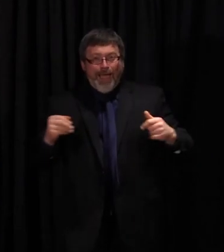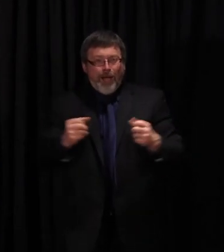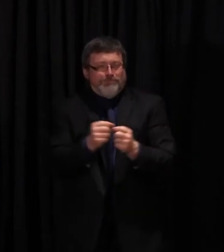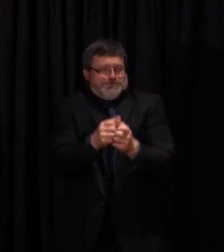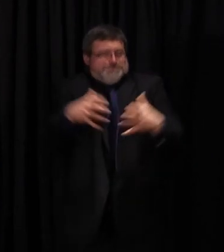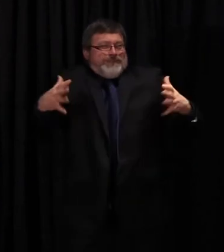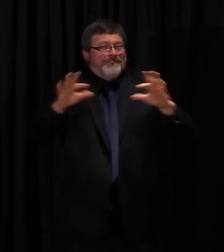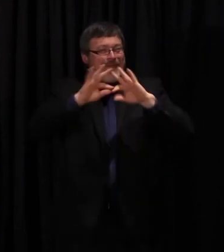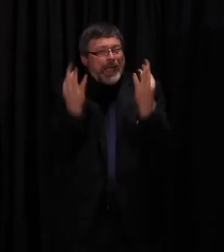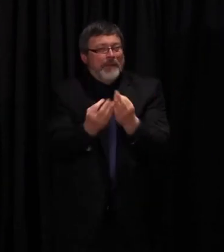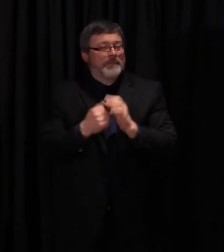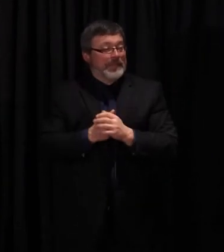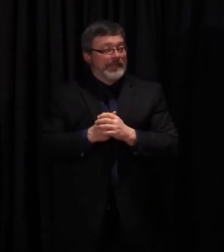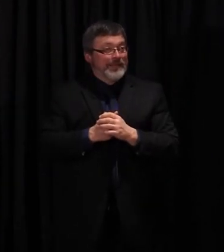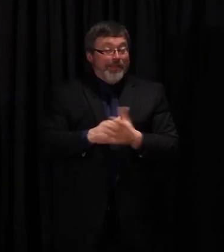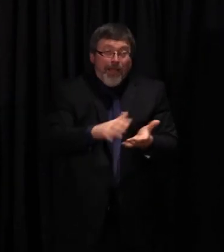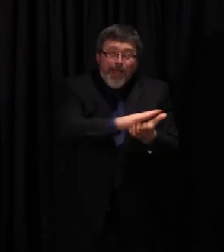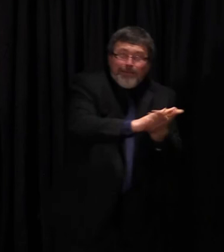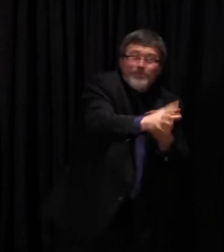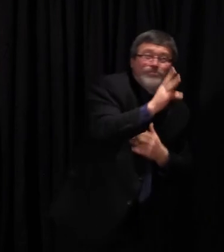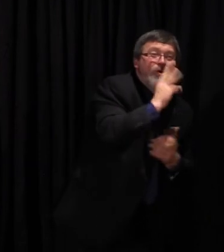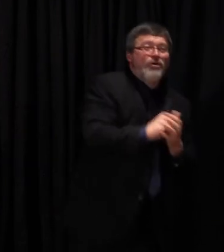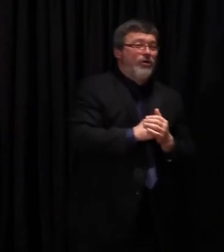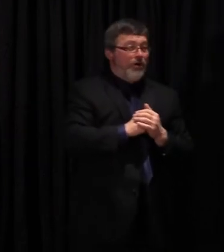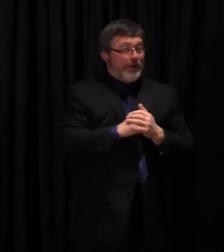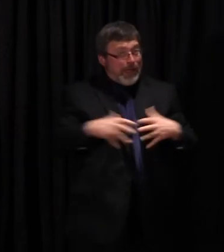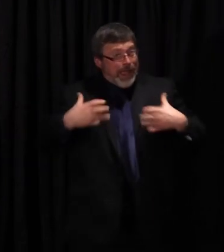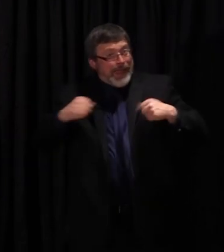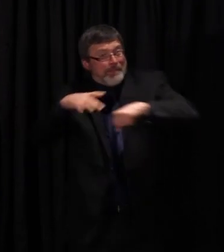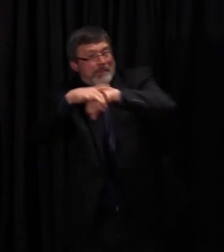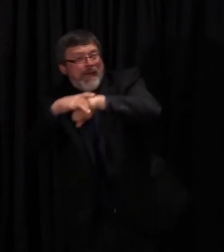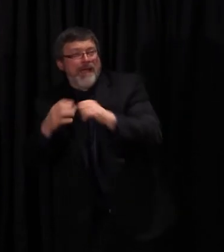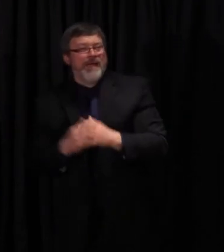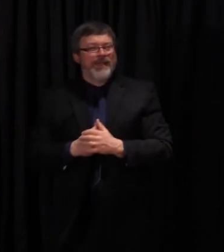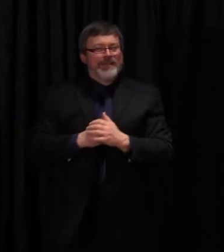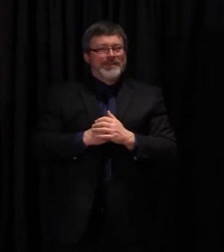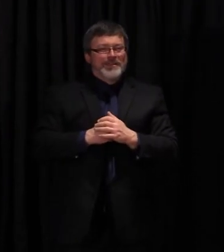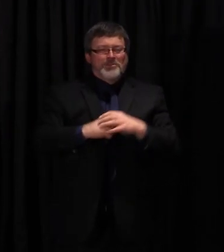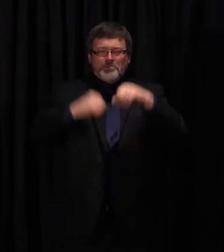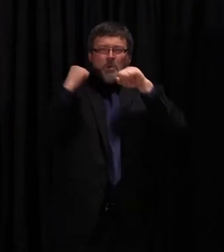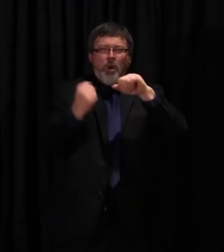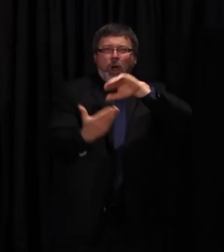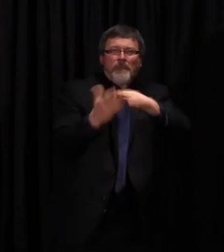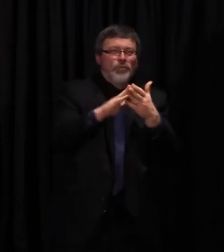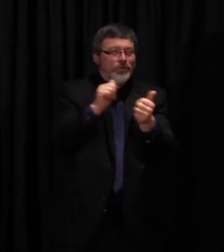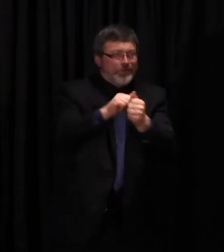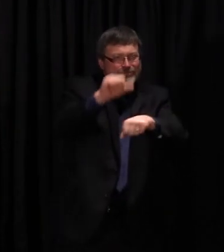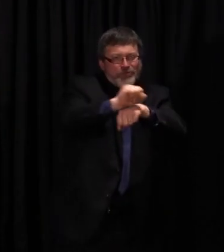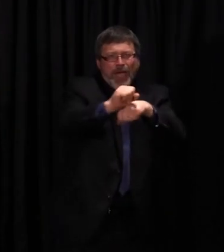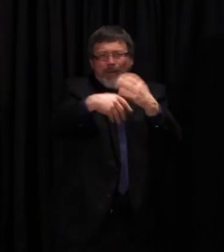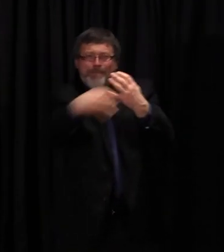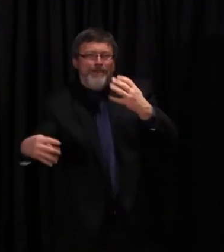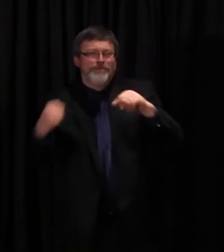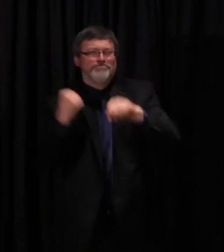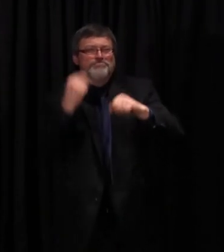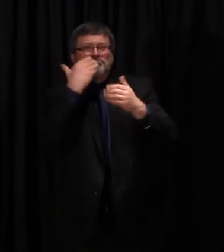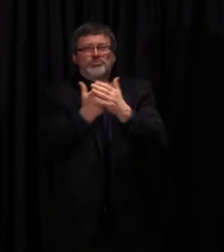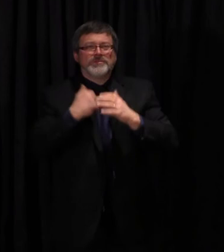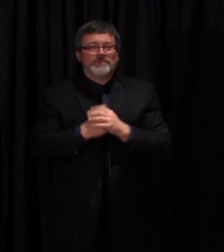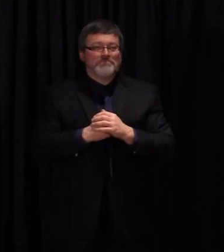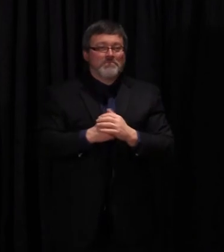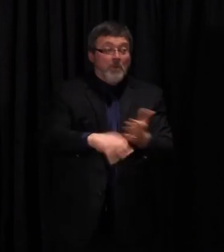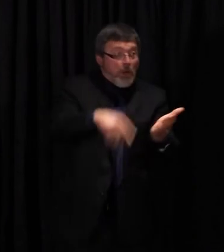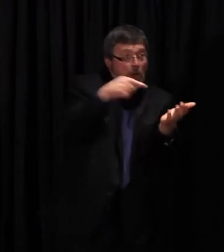families, clean water and a healthier planet, strong communities with good